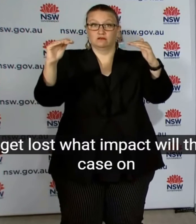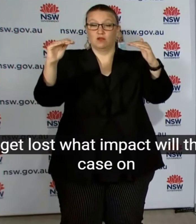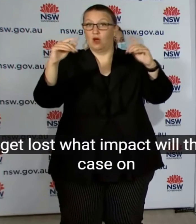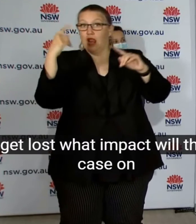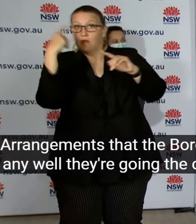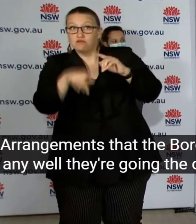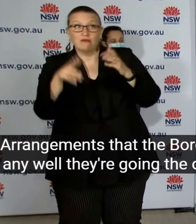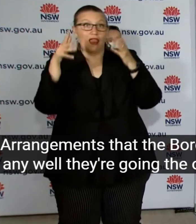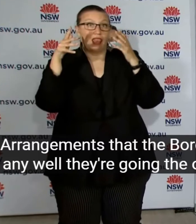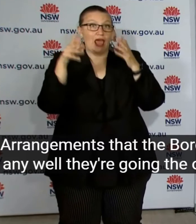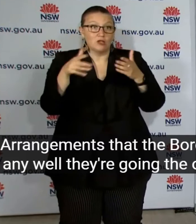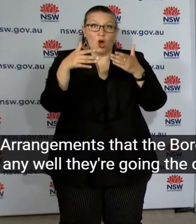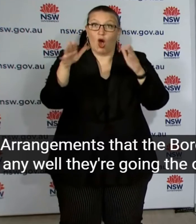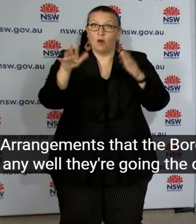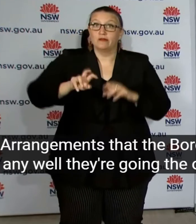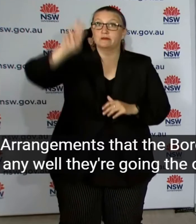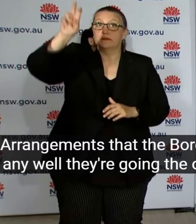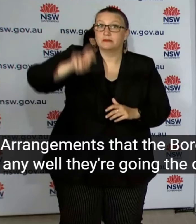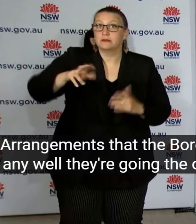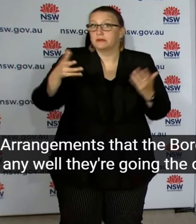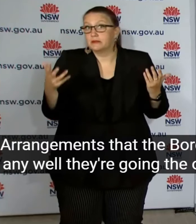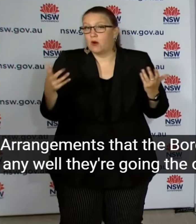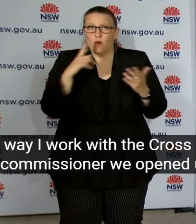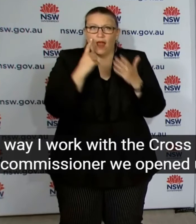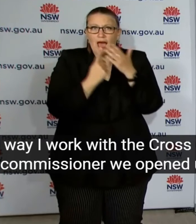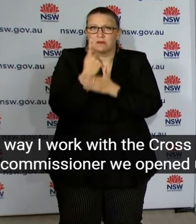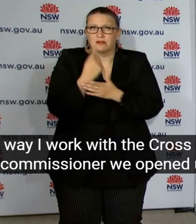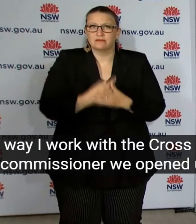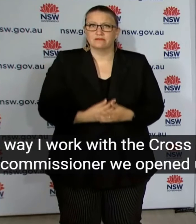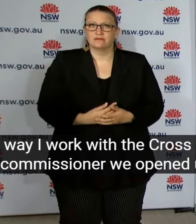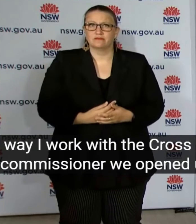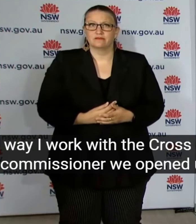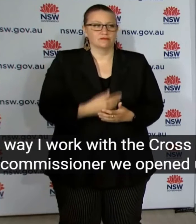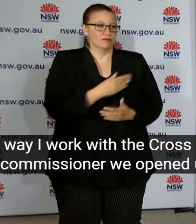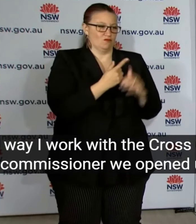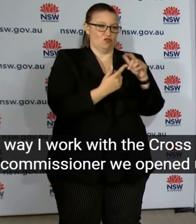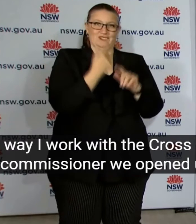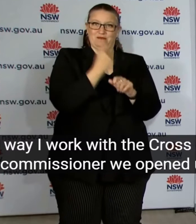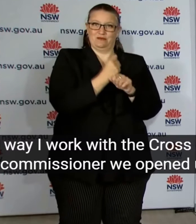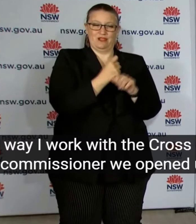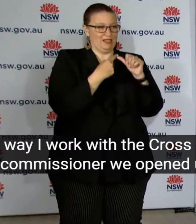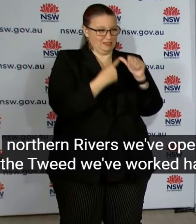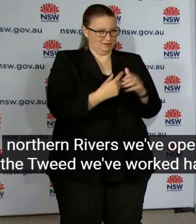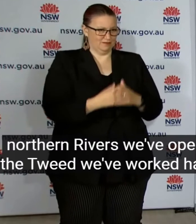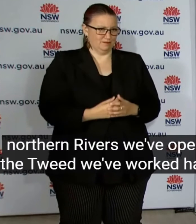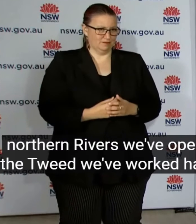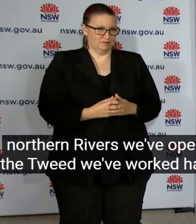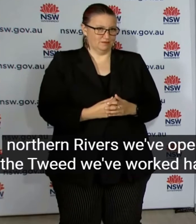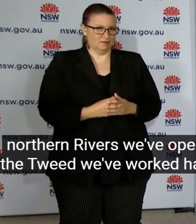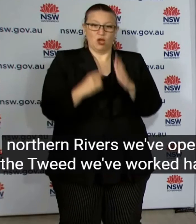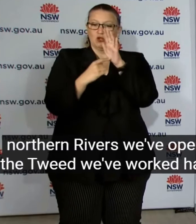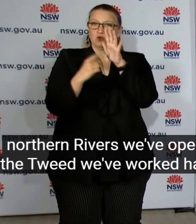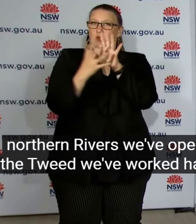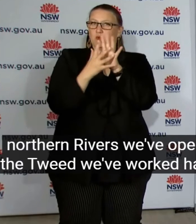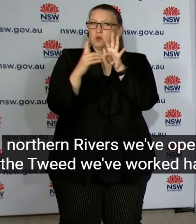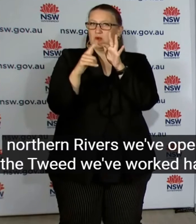We opened up the Northern Rivers, we've opened up the Tweed, we've worked hard with Deputy Premier Miles in Queensland, not only